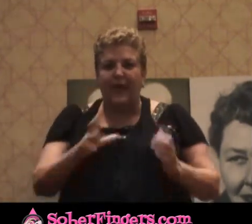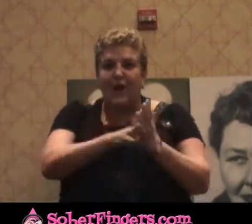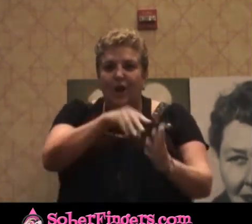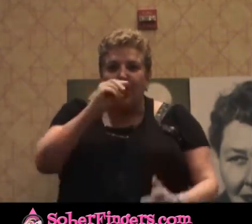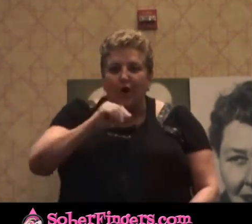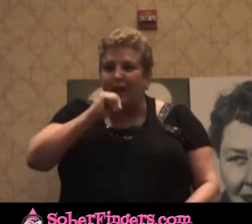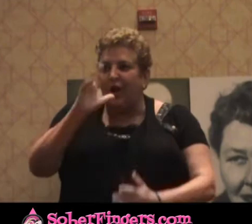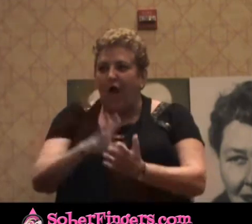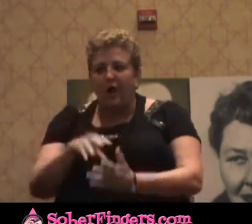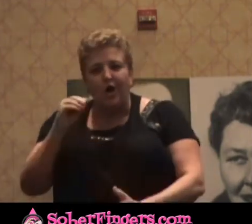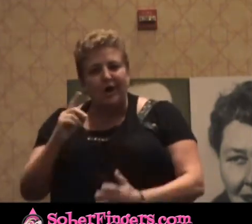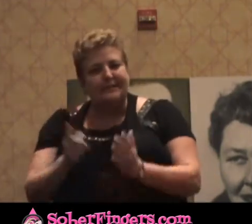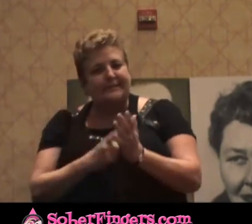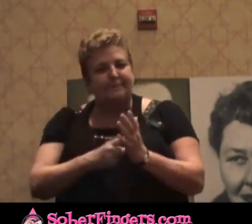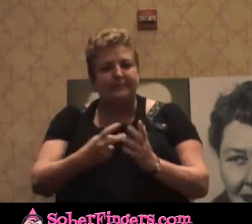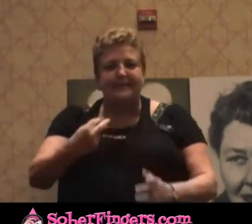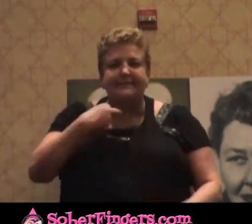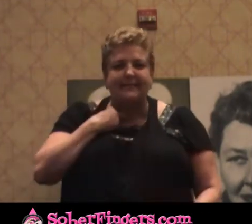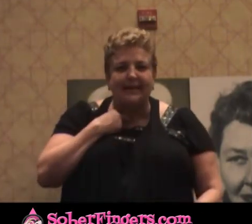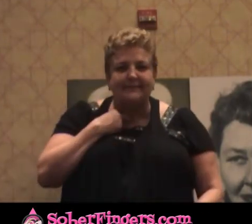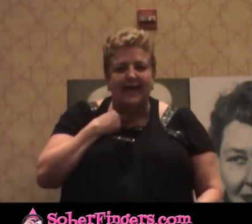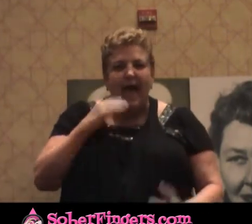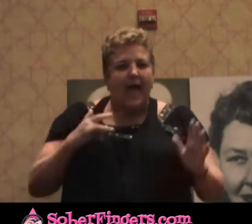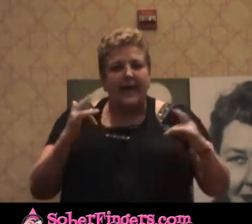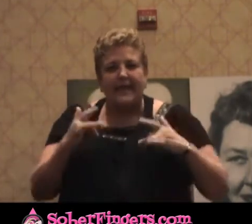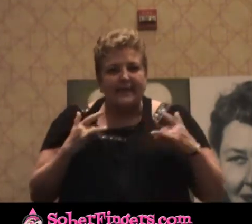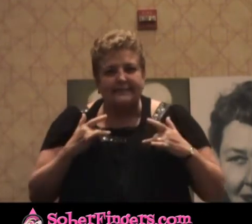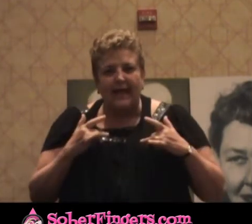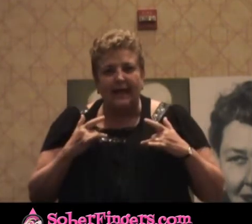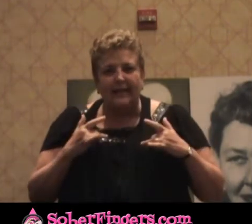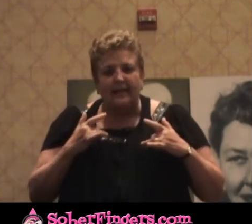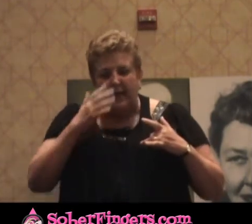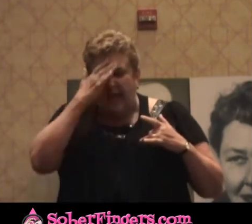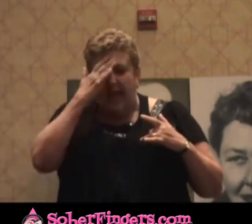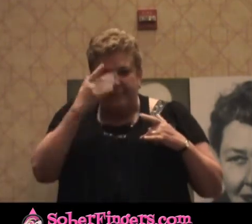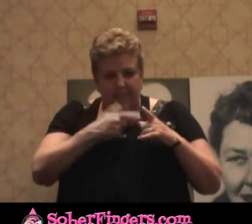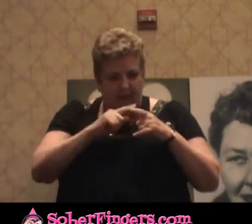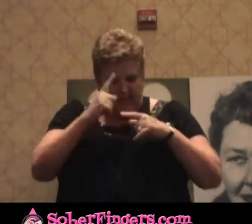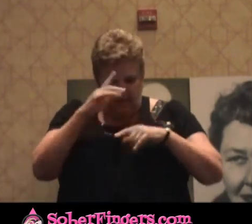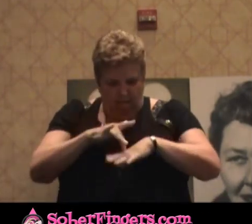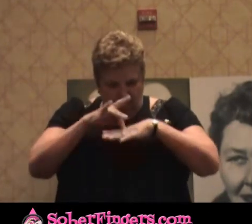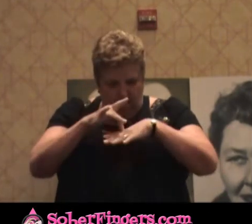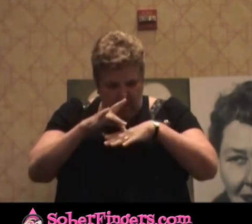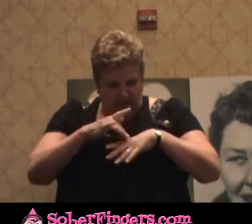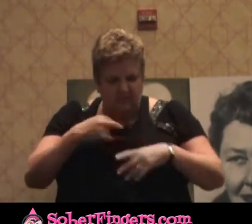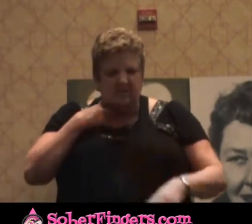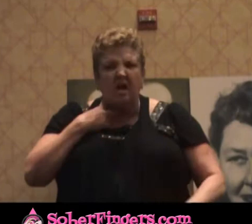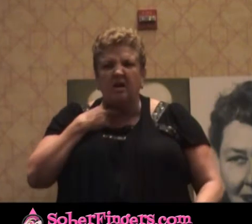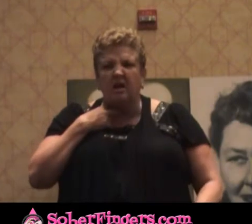stuck. I get excited when times I get stuck in stuff and then it's like, oh my goodness, I've been stuck. To me, I find that